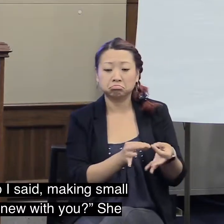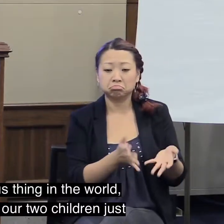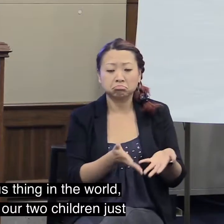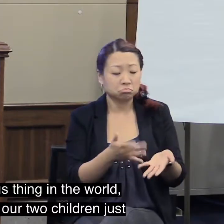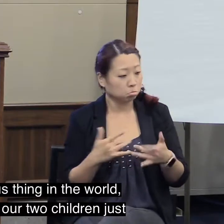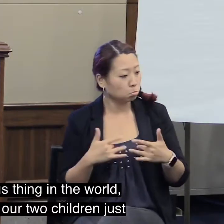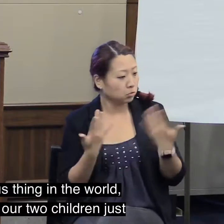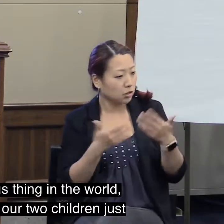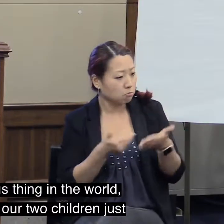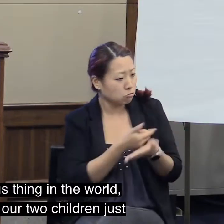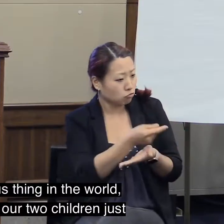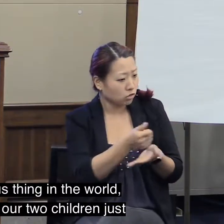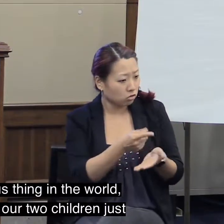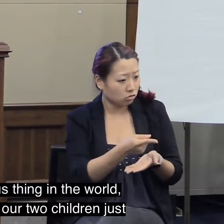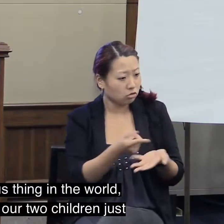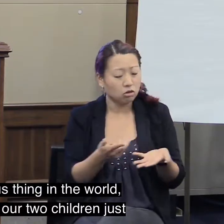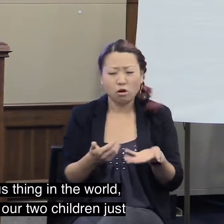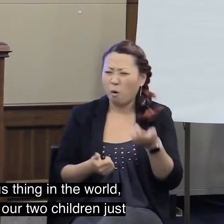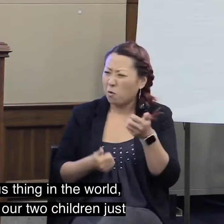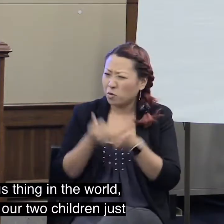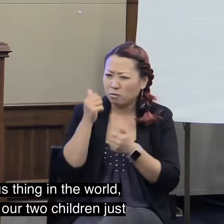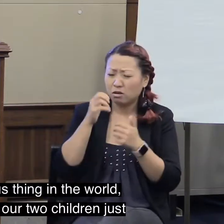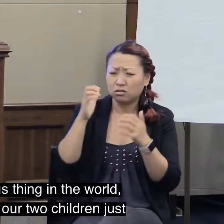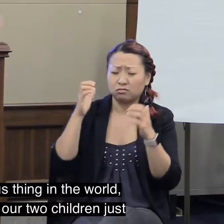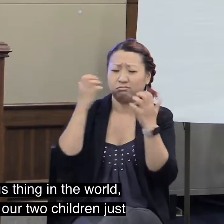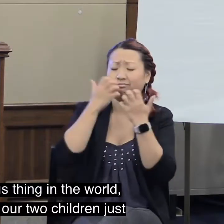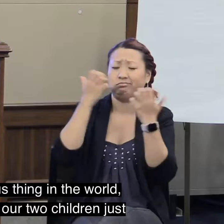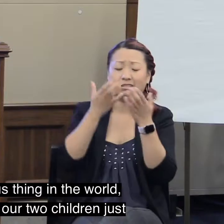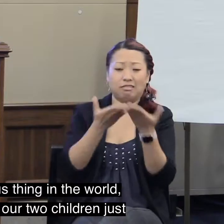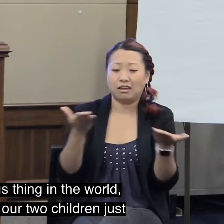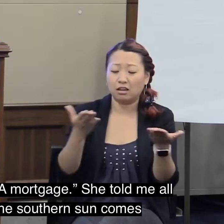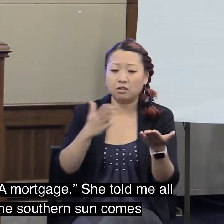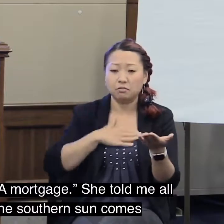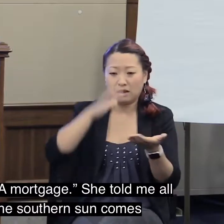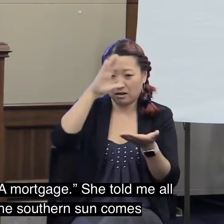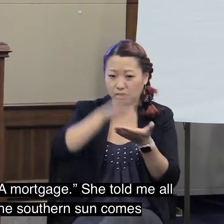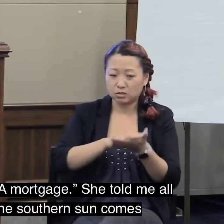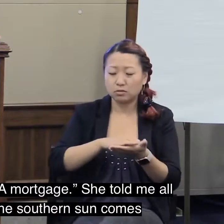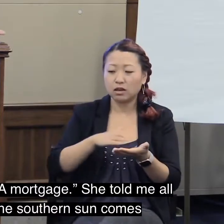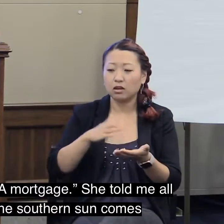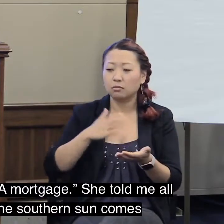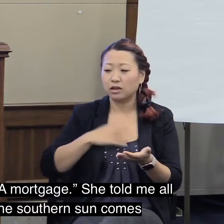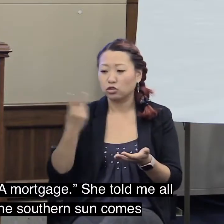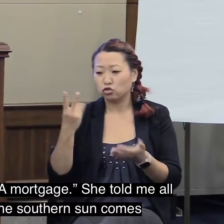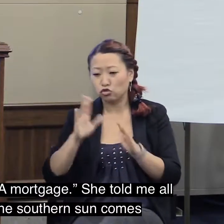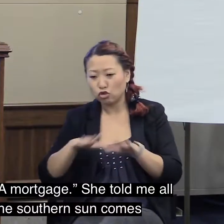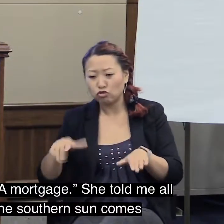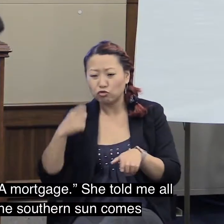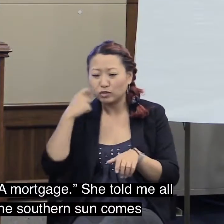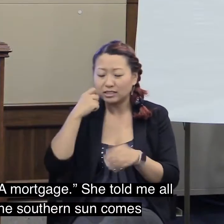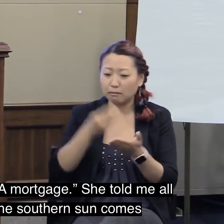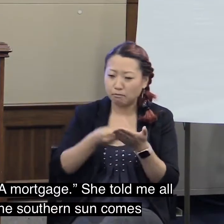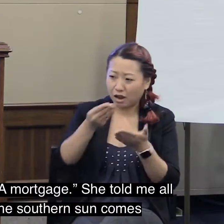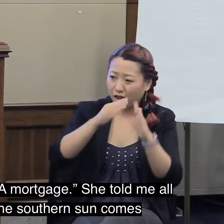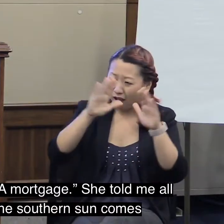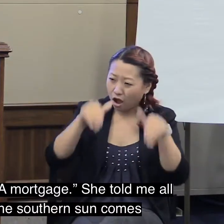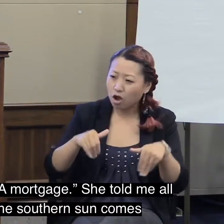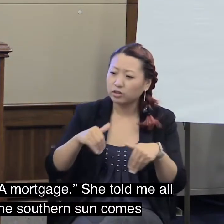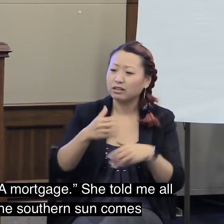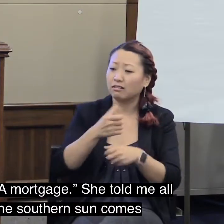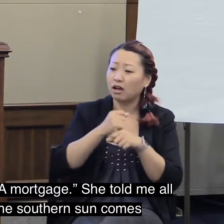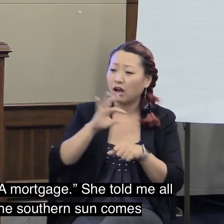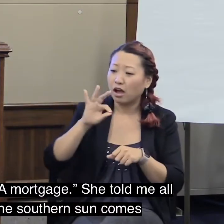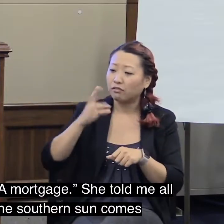with you? She said, oh, the most fabulous thing in the world. My husband and I and our two children, we just bought a house and got an FHA mortgage. She told me all about the